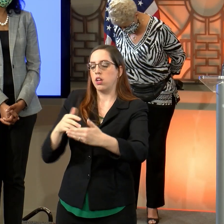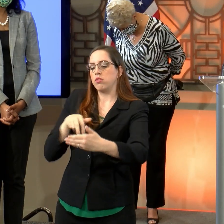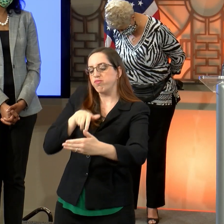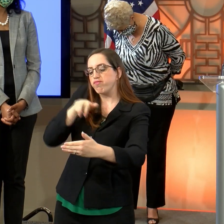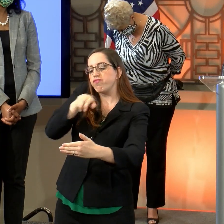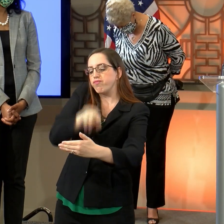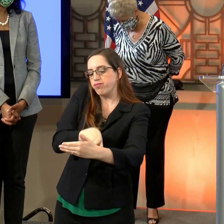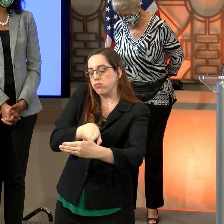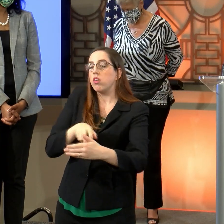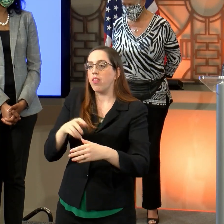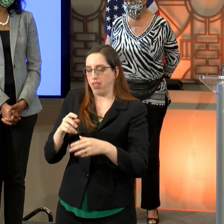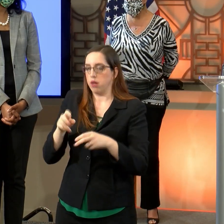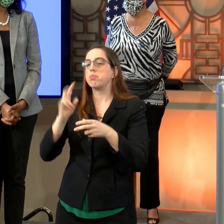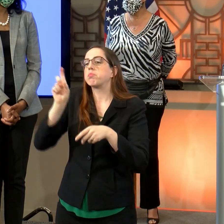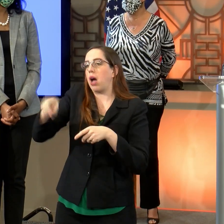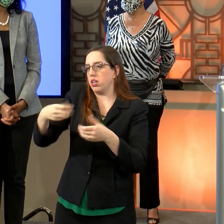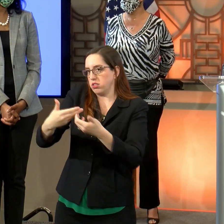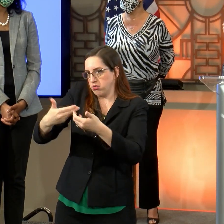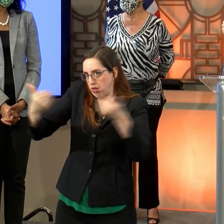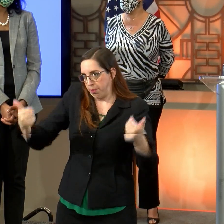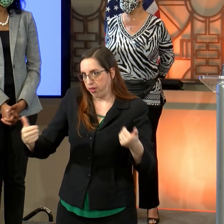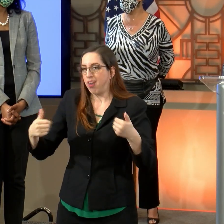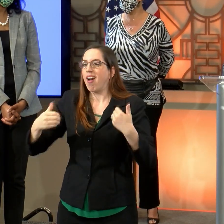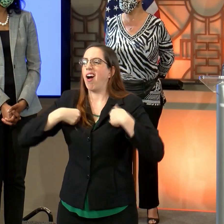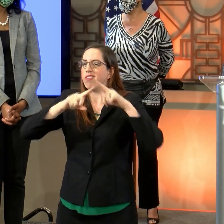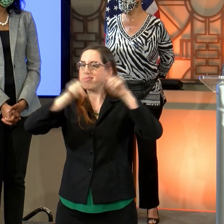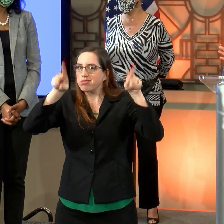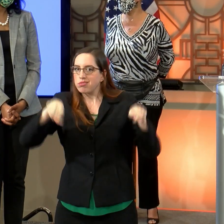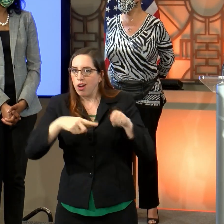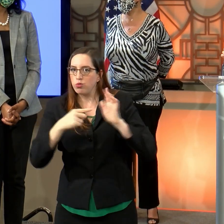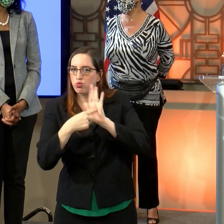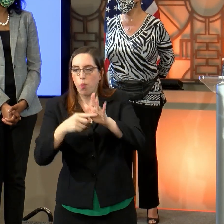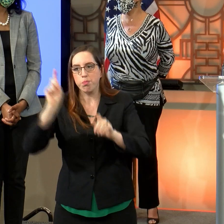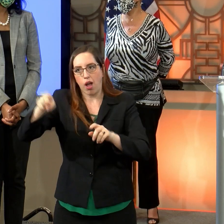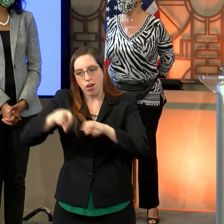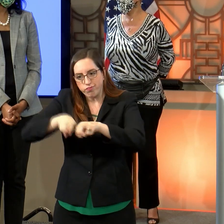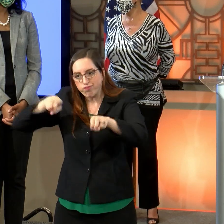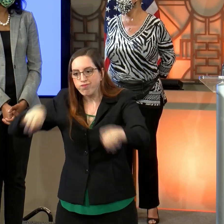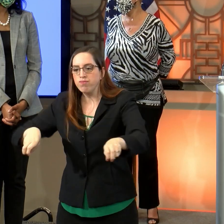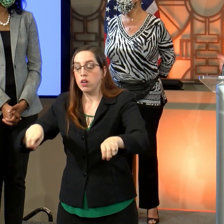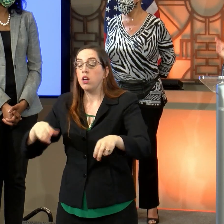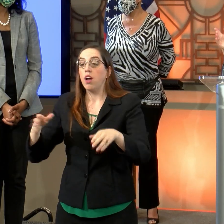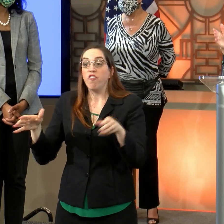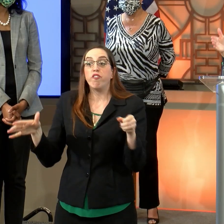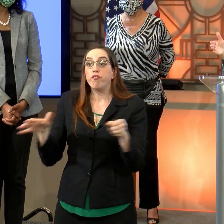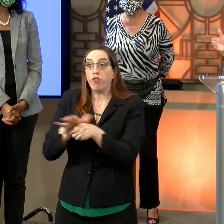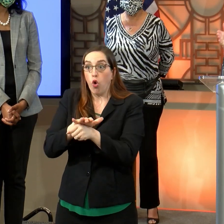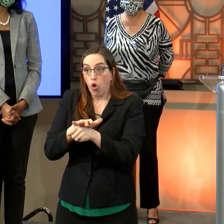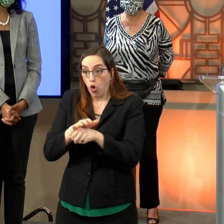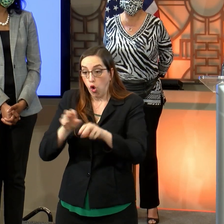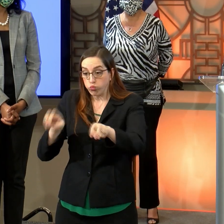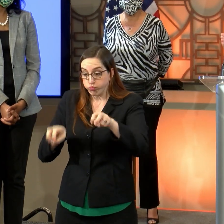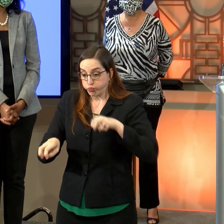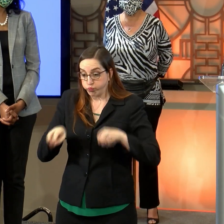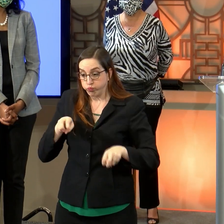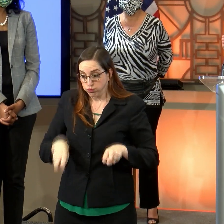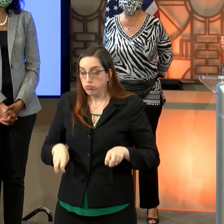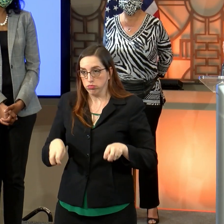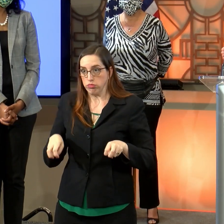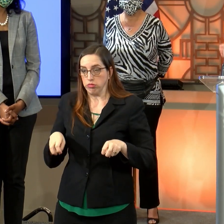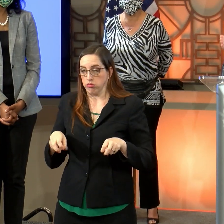social distancing on the buses with signs, and then once one bus is full, because it's the